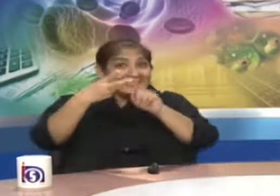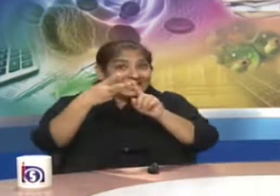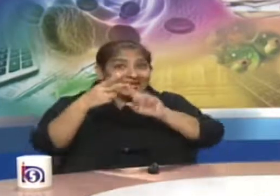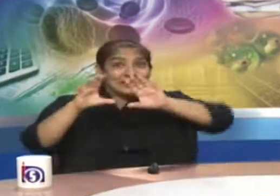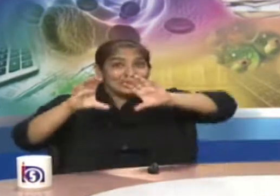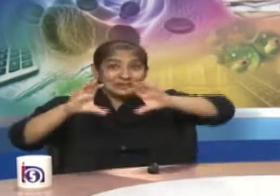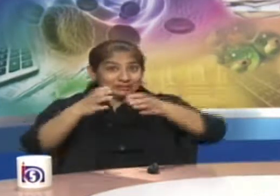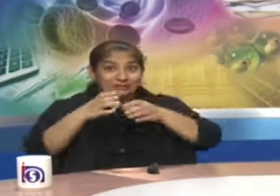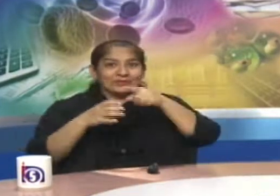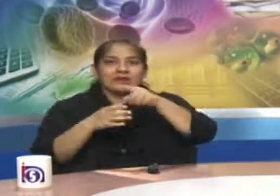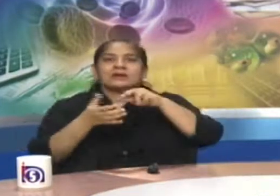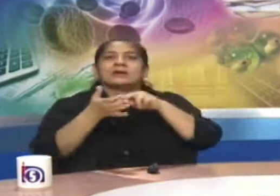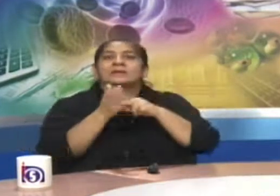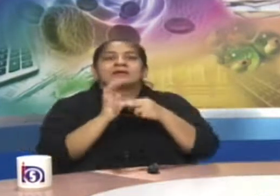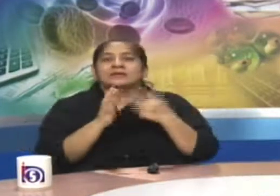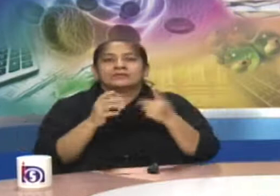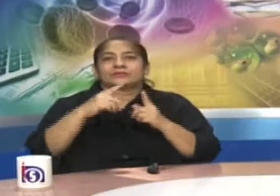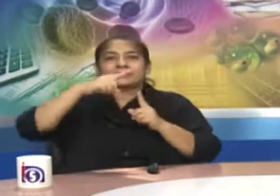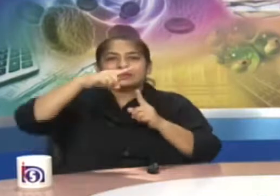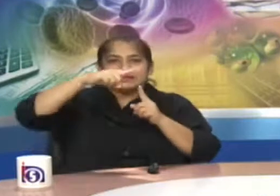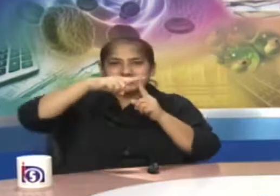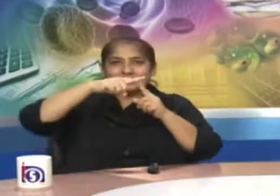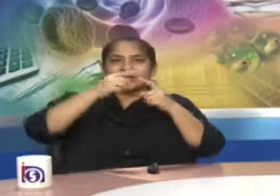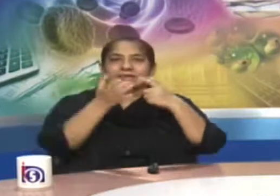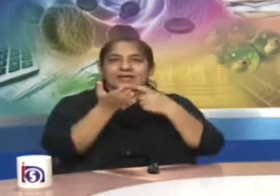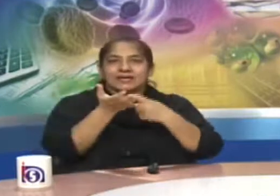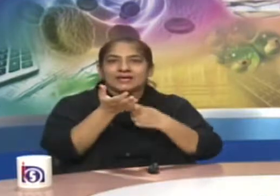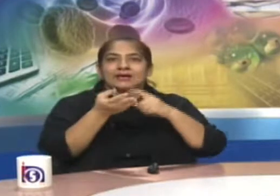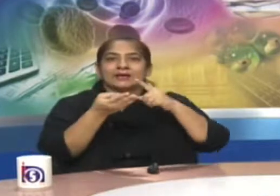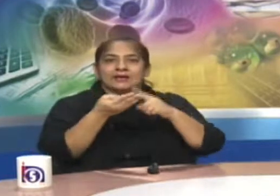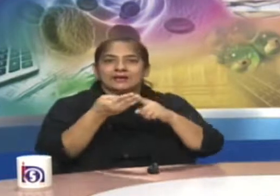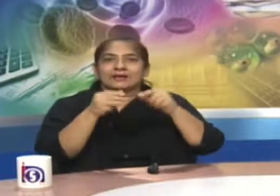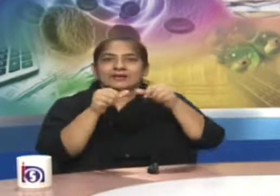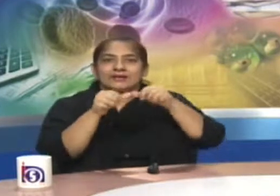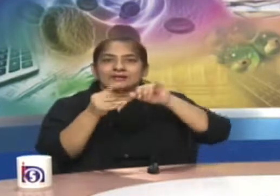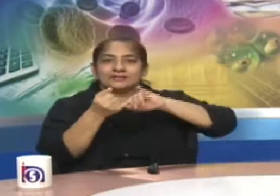The second money market instrument is